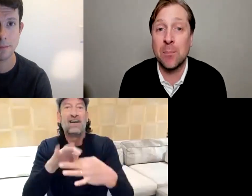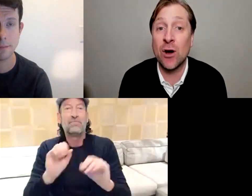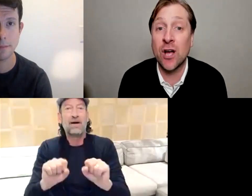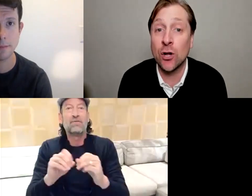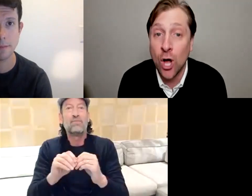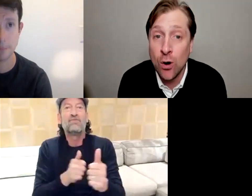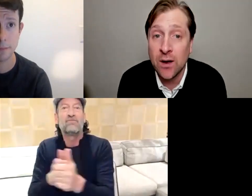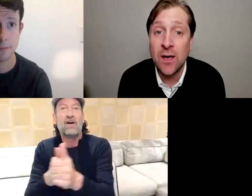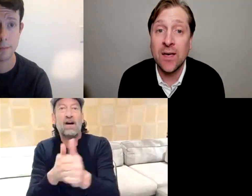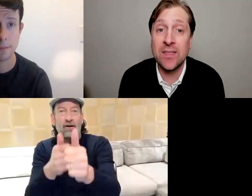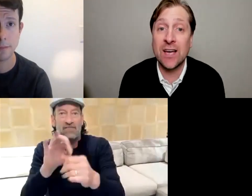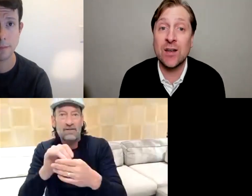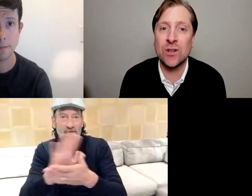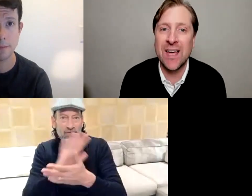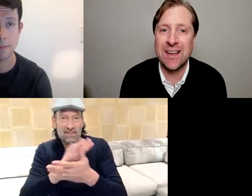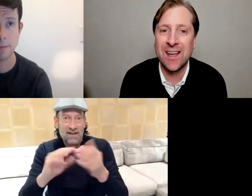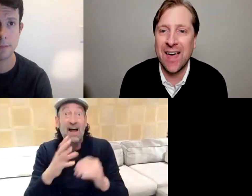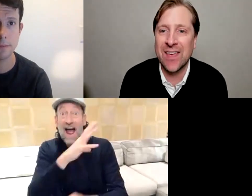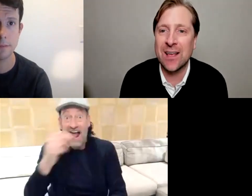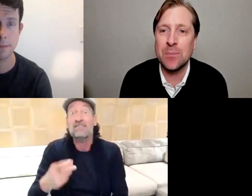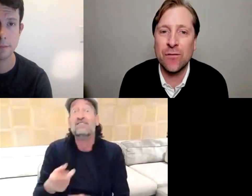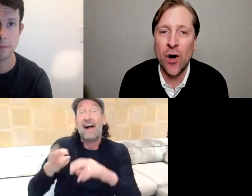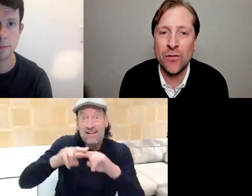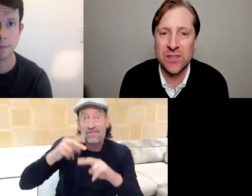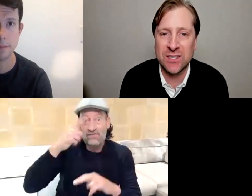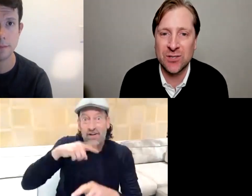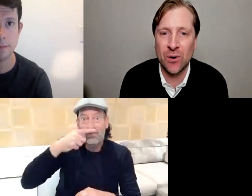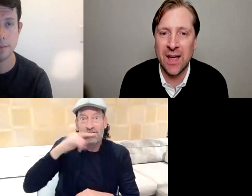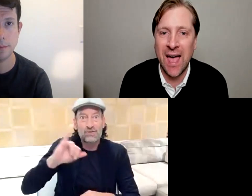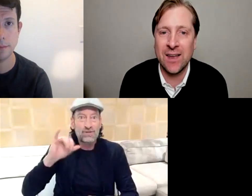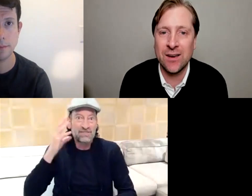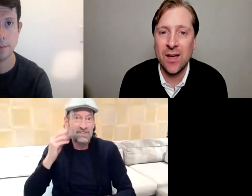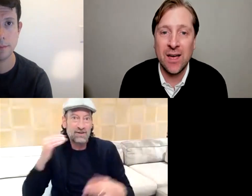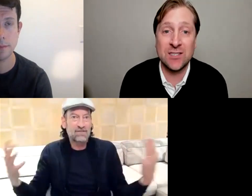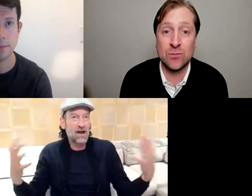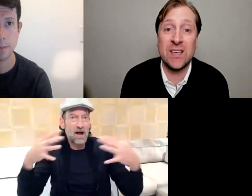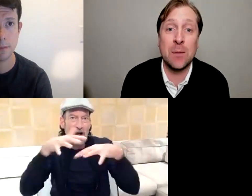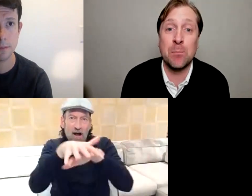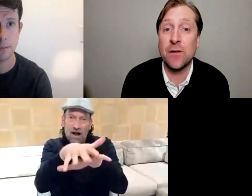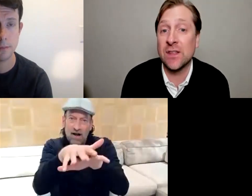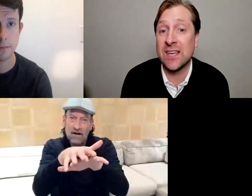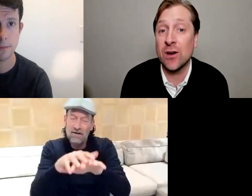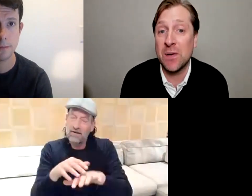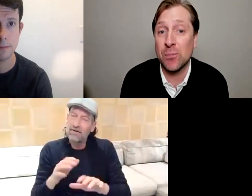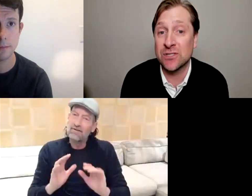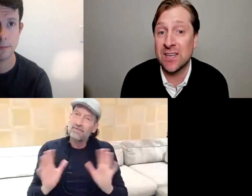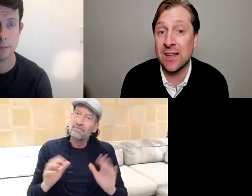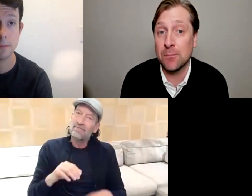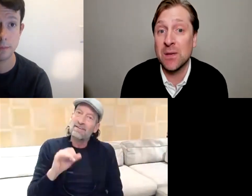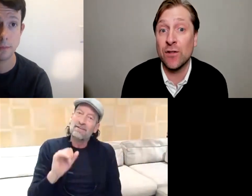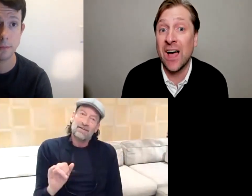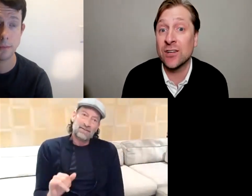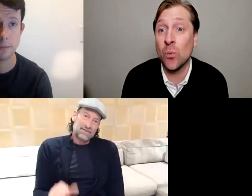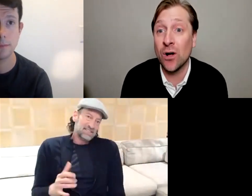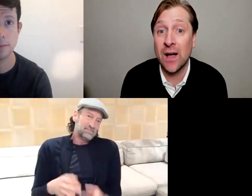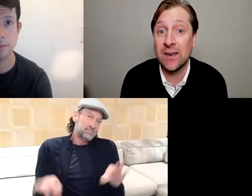in America alone, that can relate and that can be involved with this story. And it's really can benefit the hearing people to be